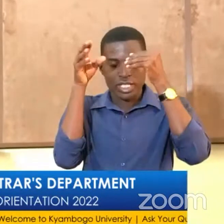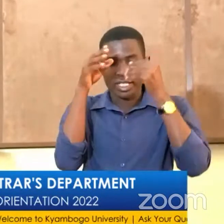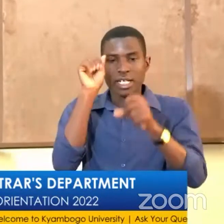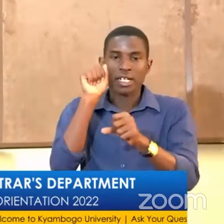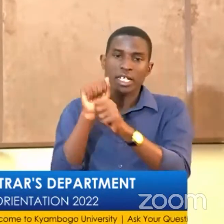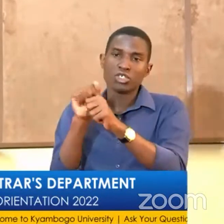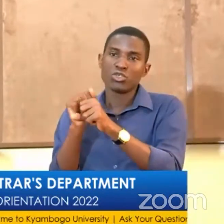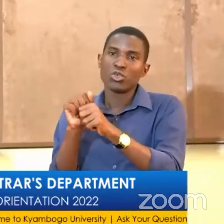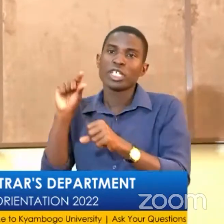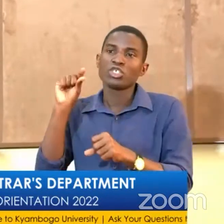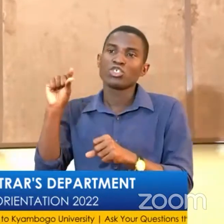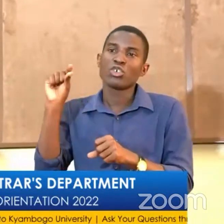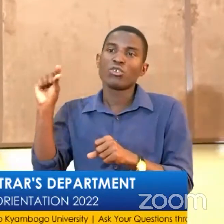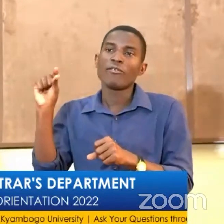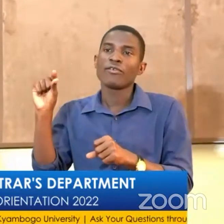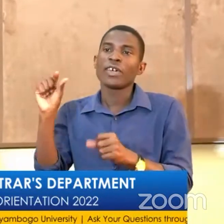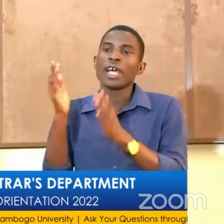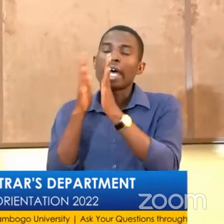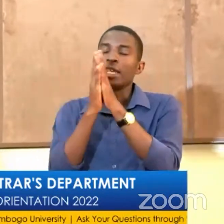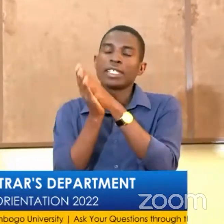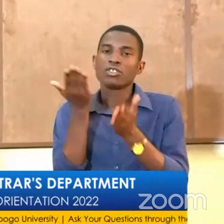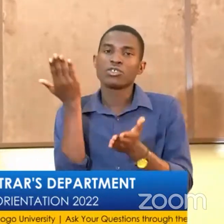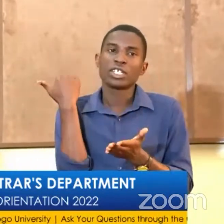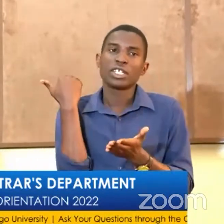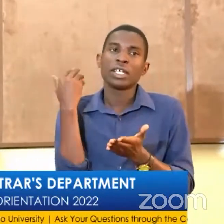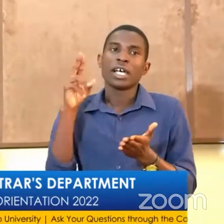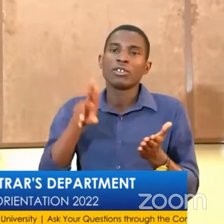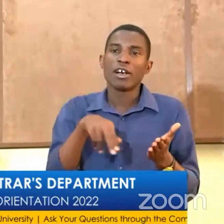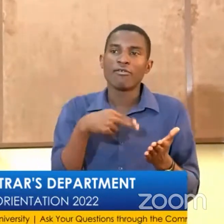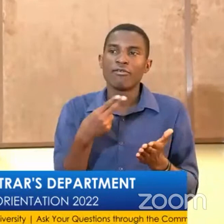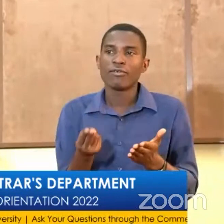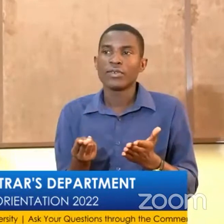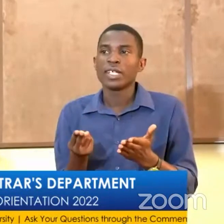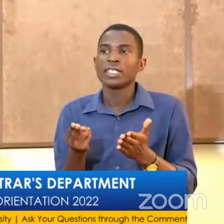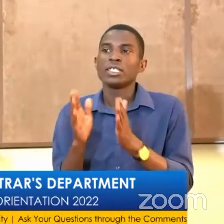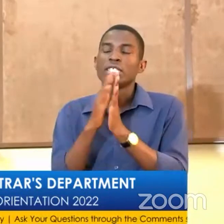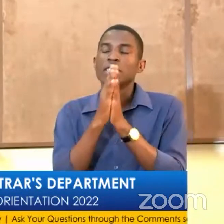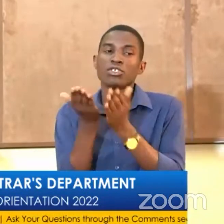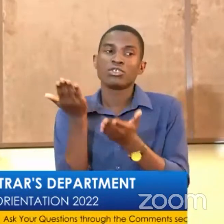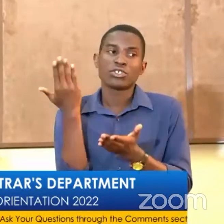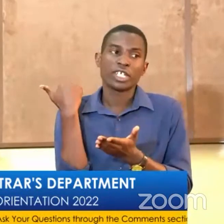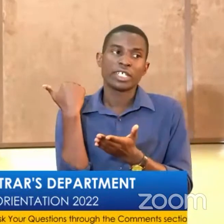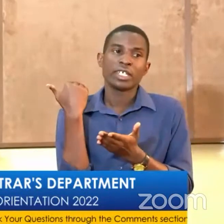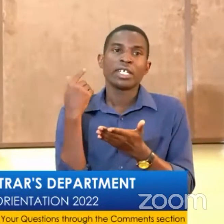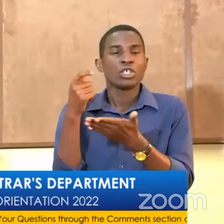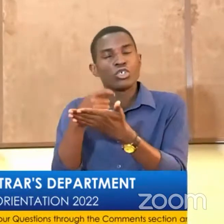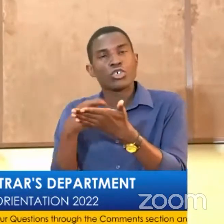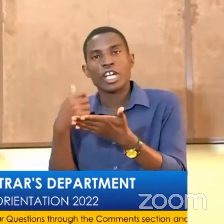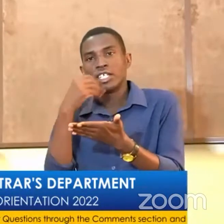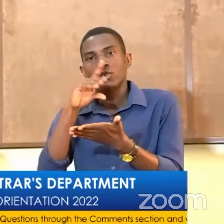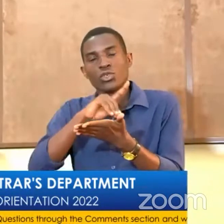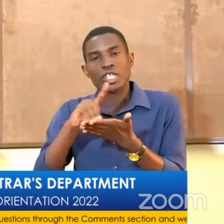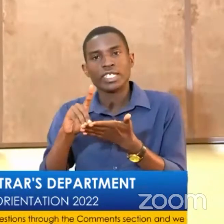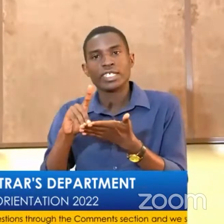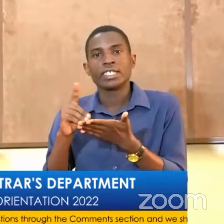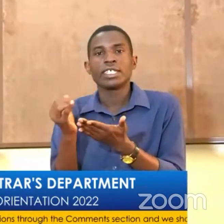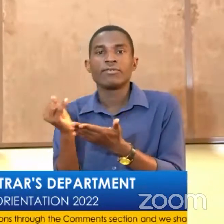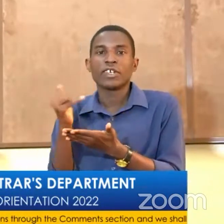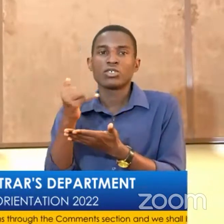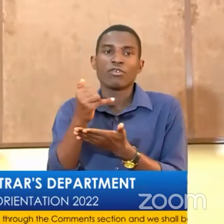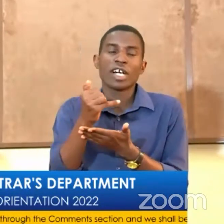you are doing geography and history, and you have your failed paper in history, you write to the Dean, Faculty of